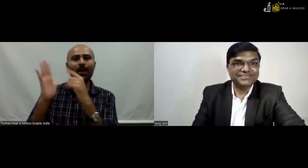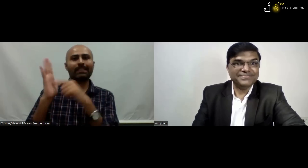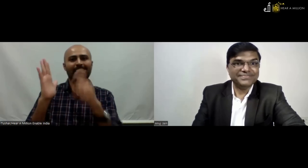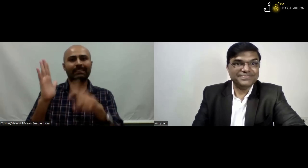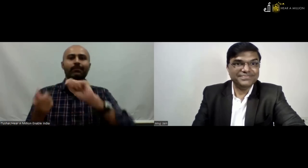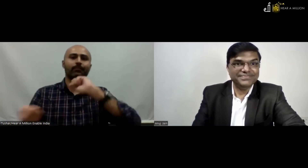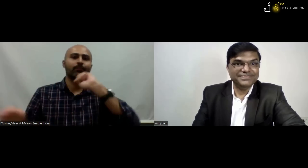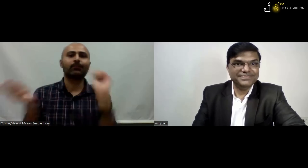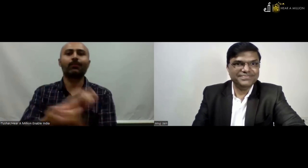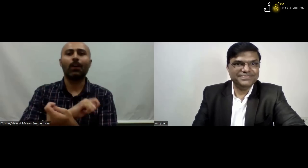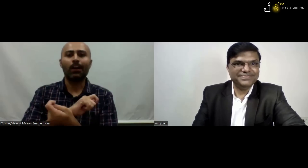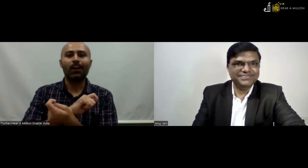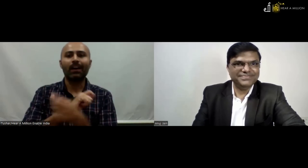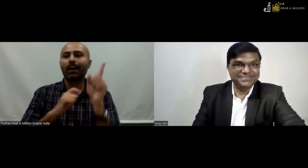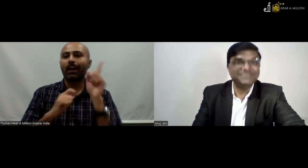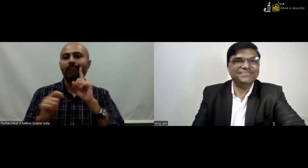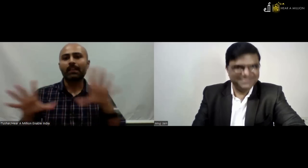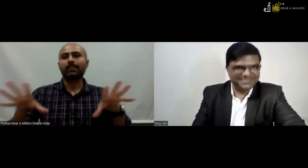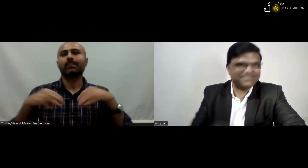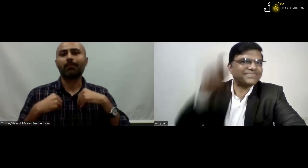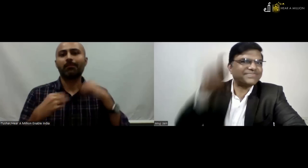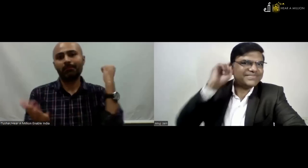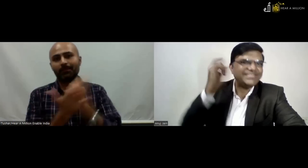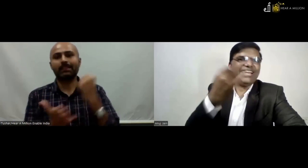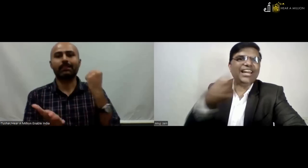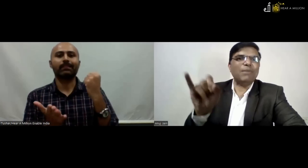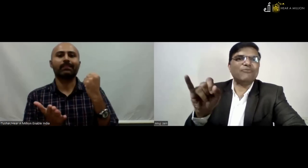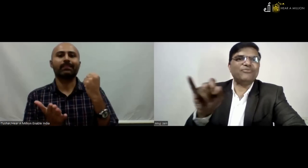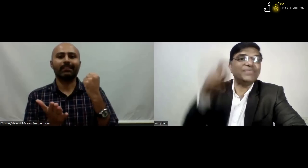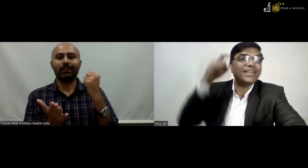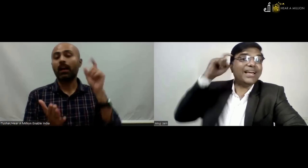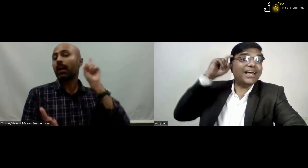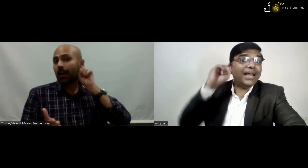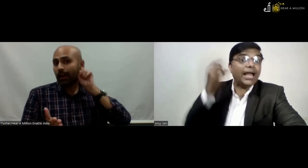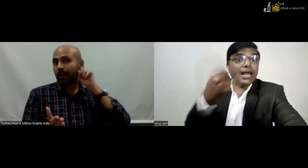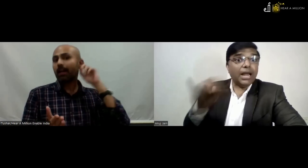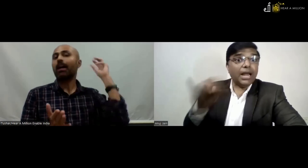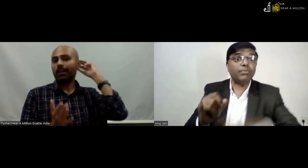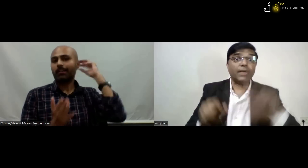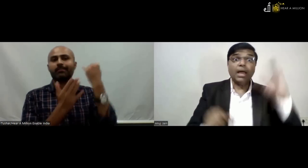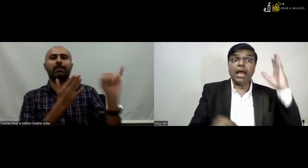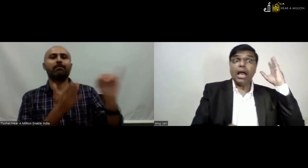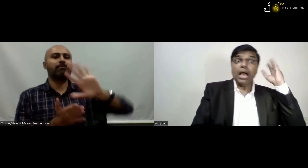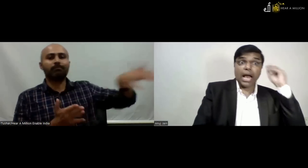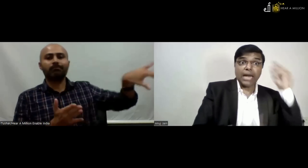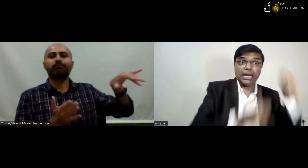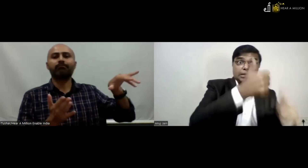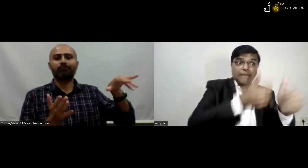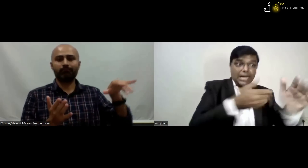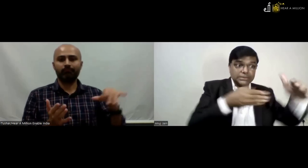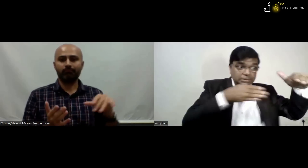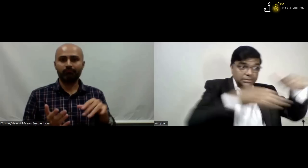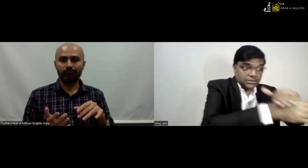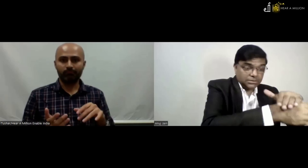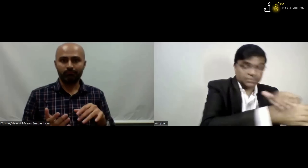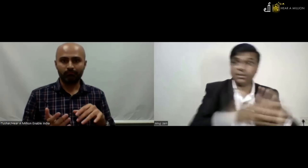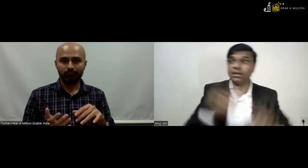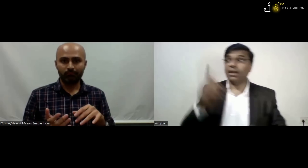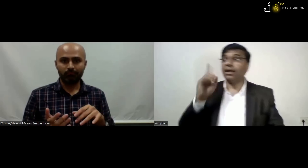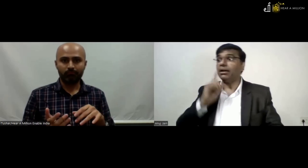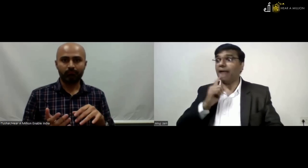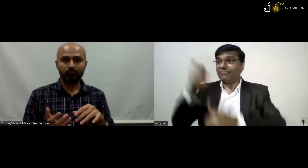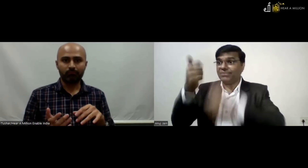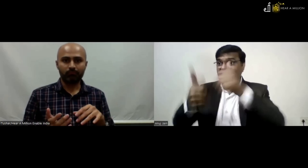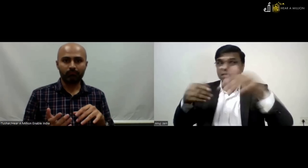They want at least 100 complaints so that they can petition to the government that the MVA can